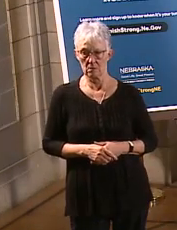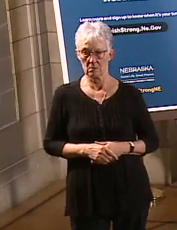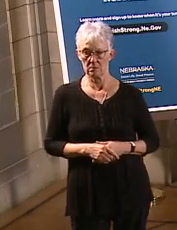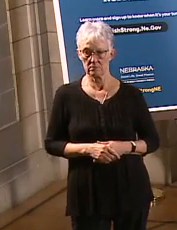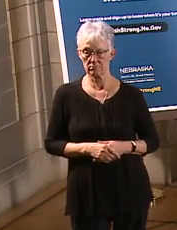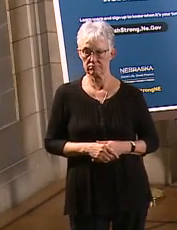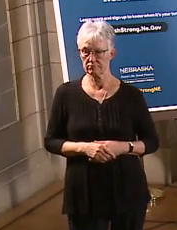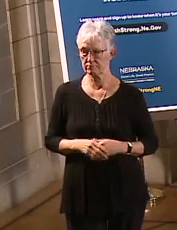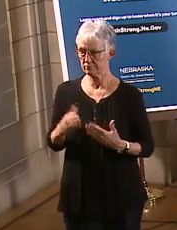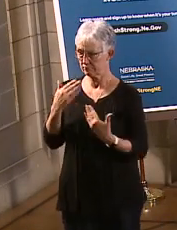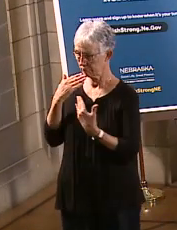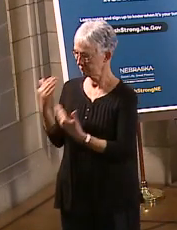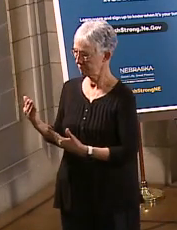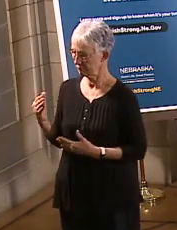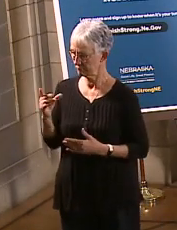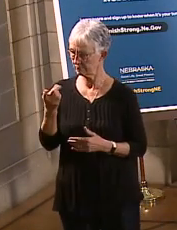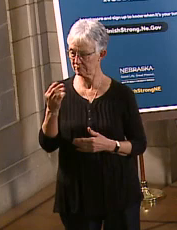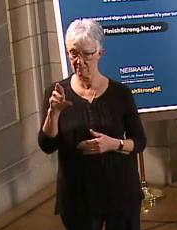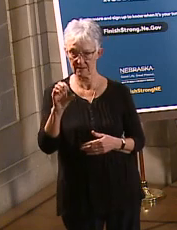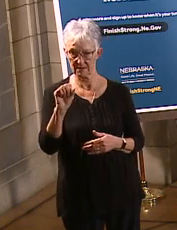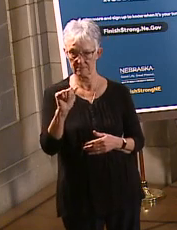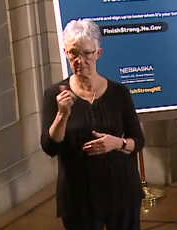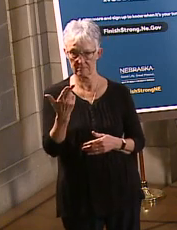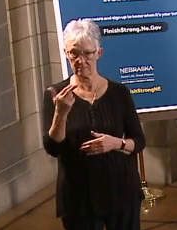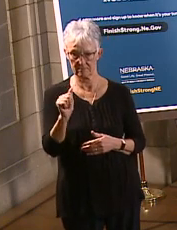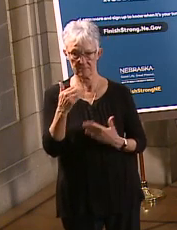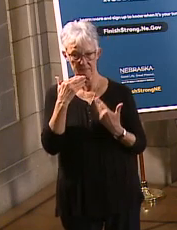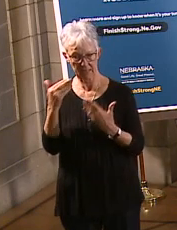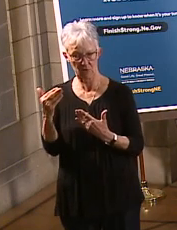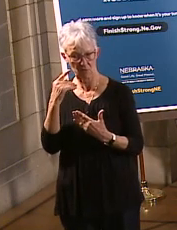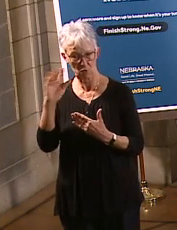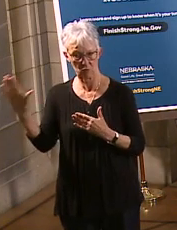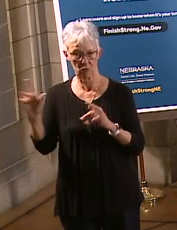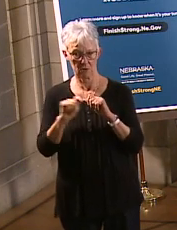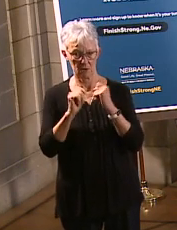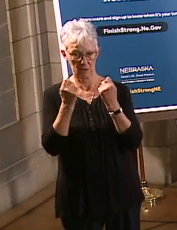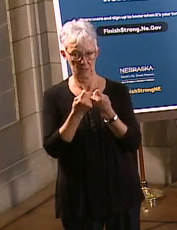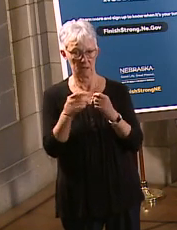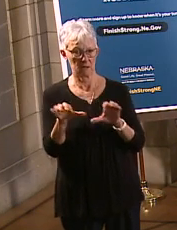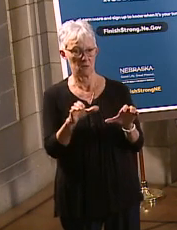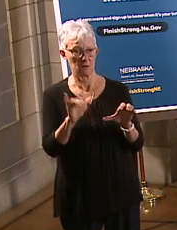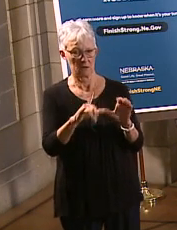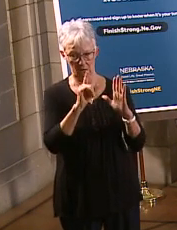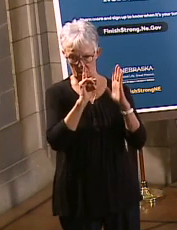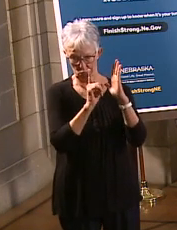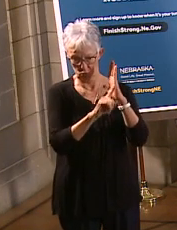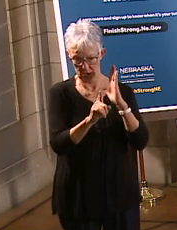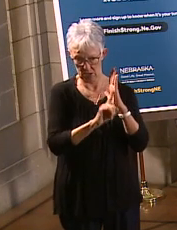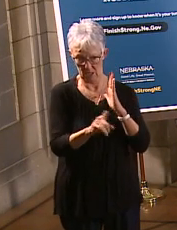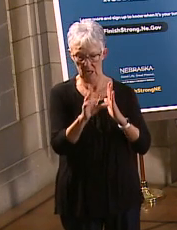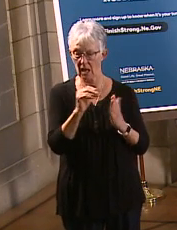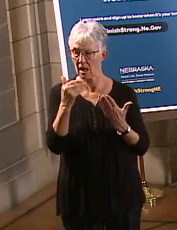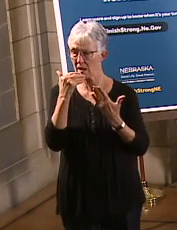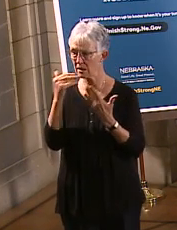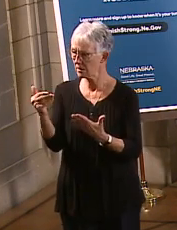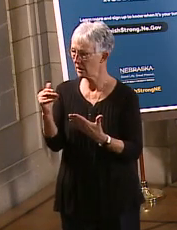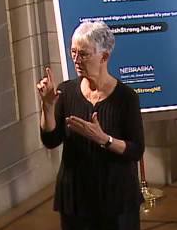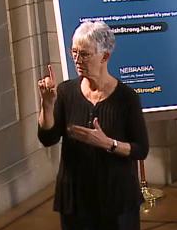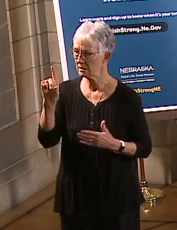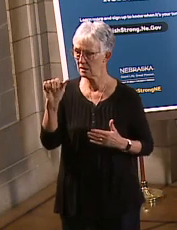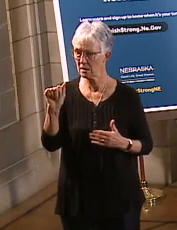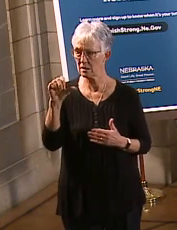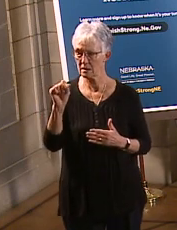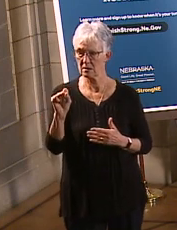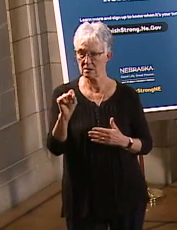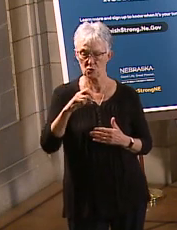Well, thank you very much, Dr. Saha. Again, appreciate you and your team doing the research. And again, I want to thank the Department of Administrative